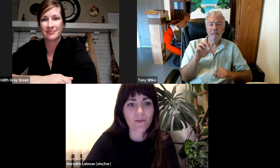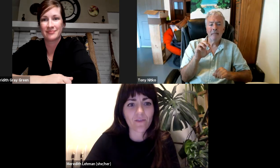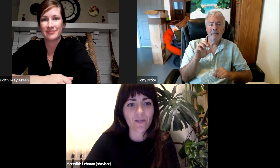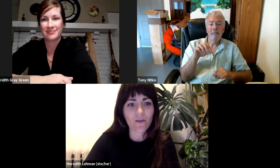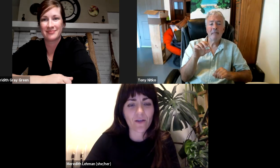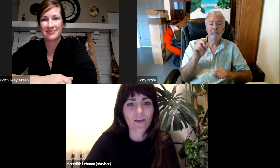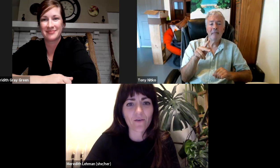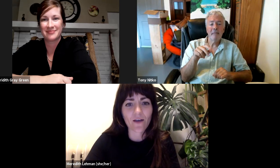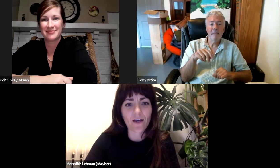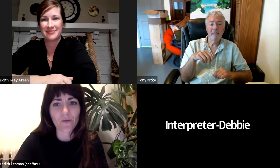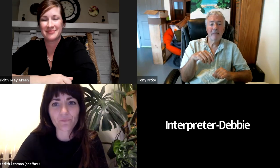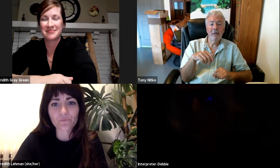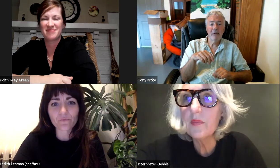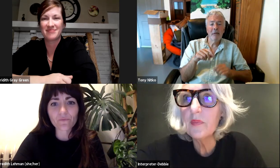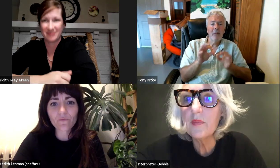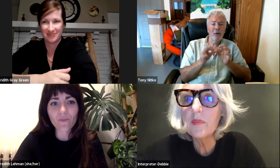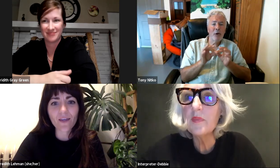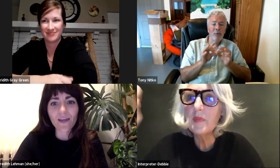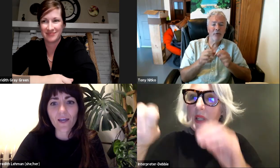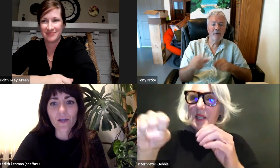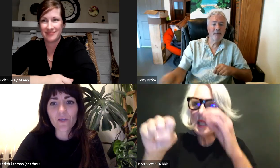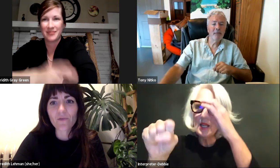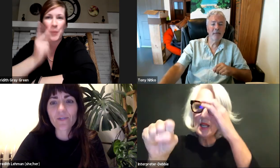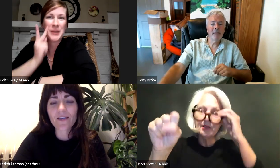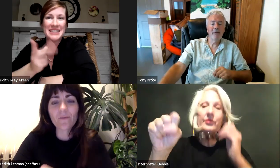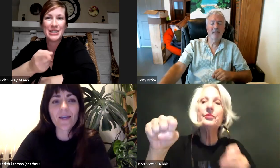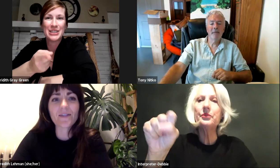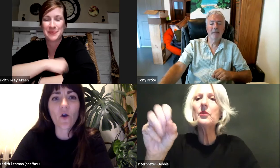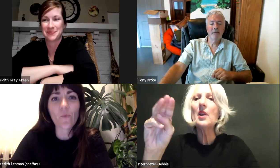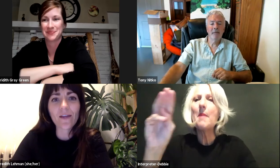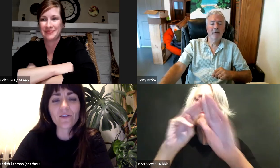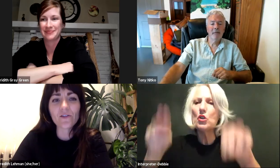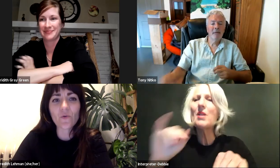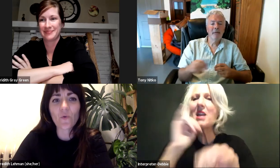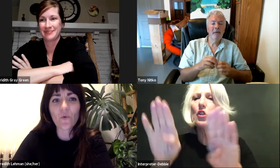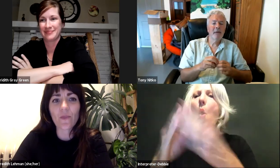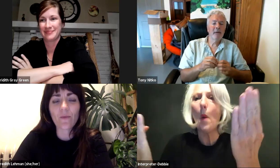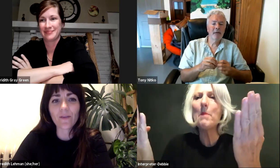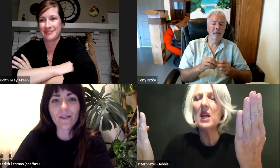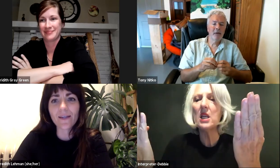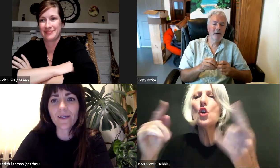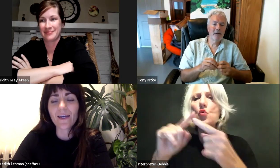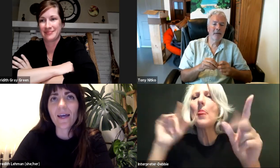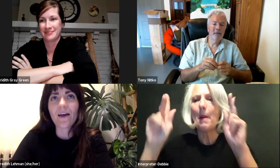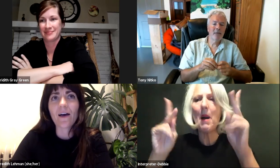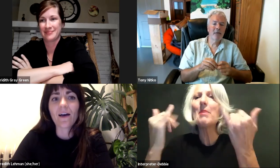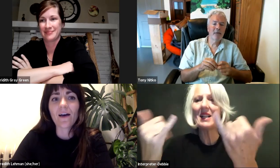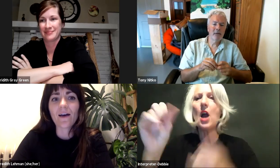start my video right now. The museum is open to the public.